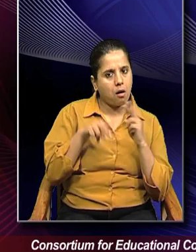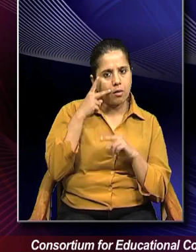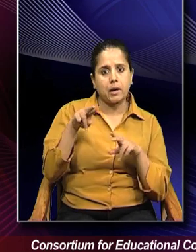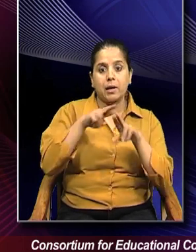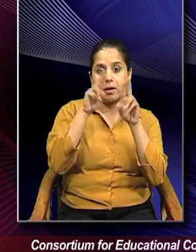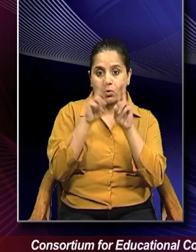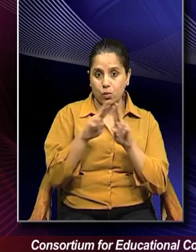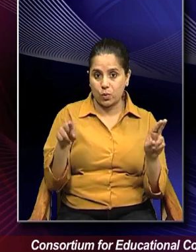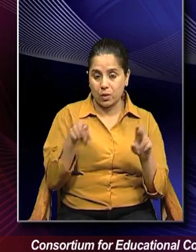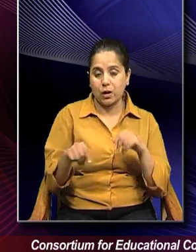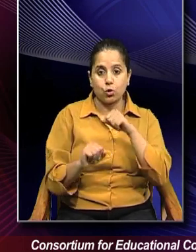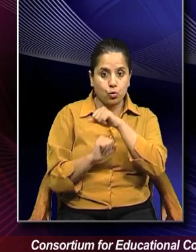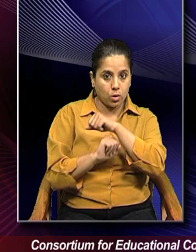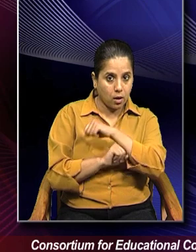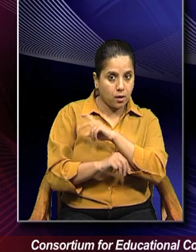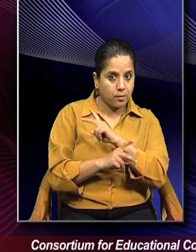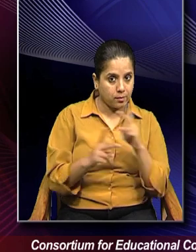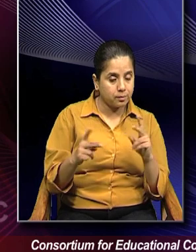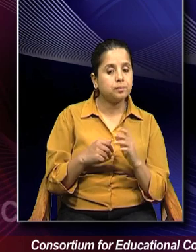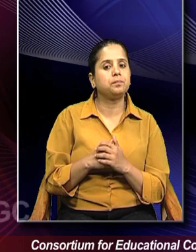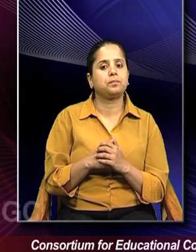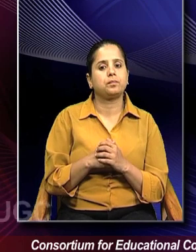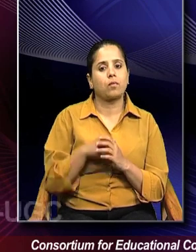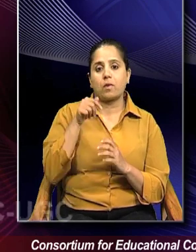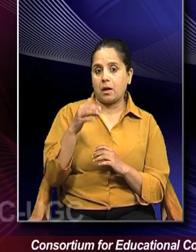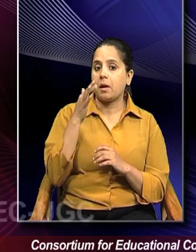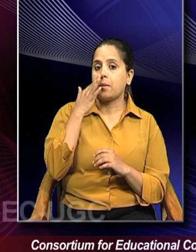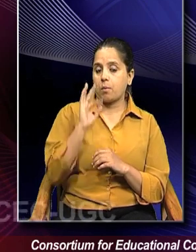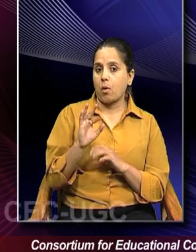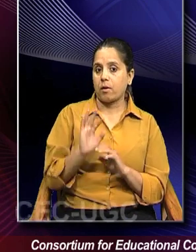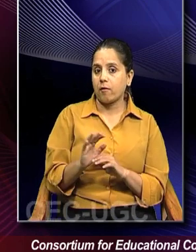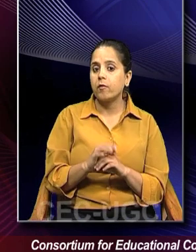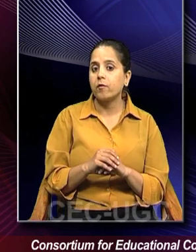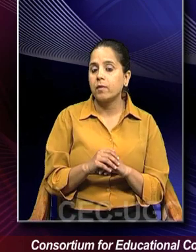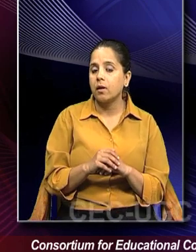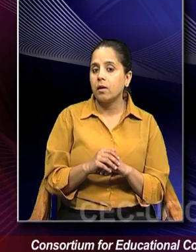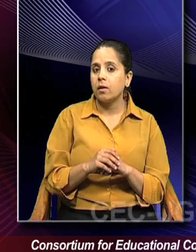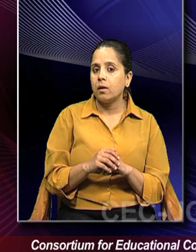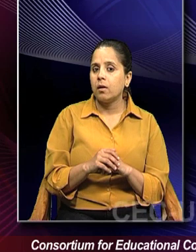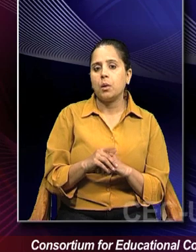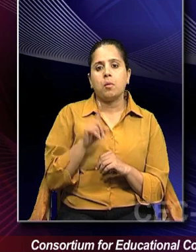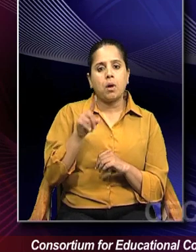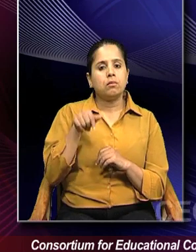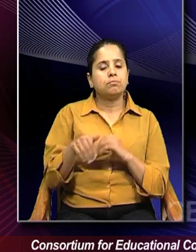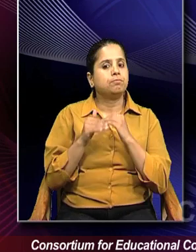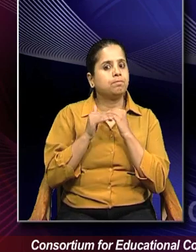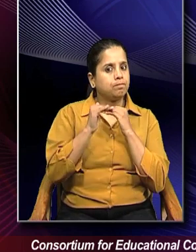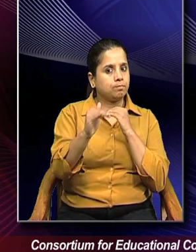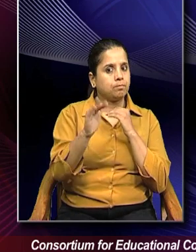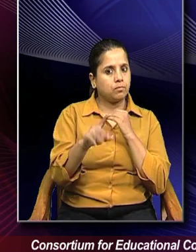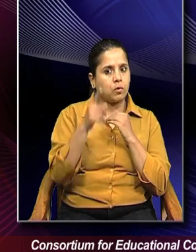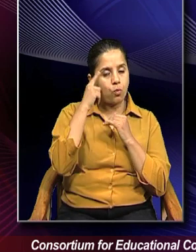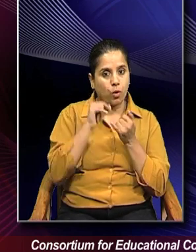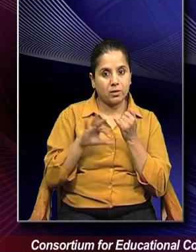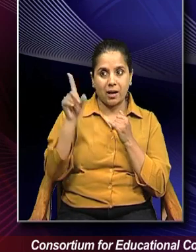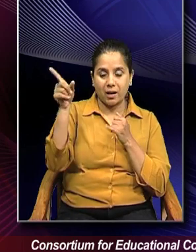international structures are important, but they are sustained not just by